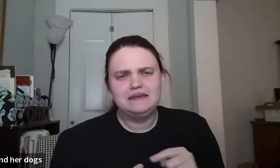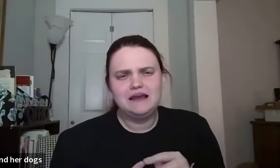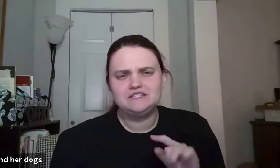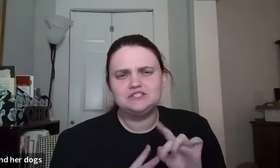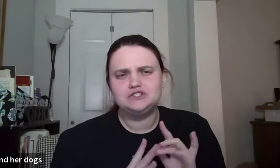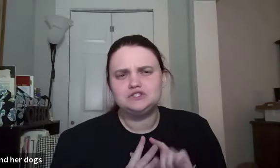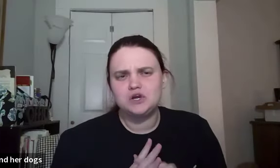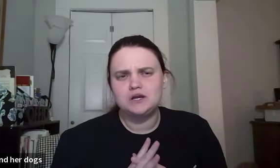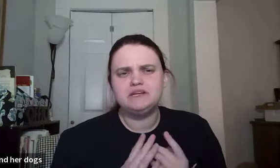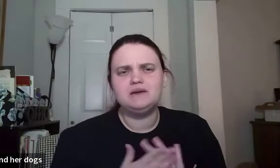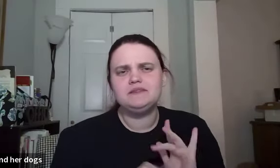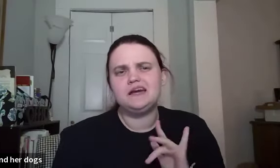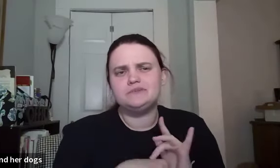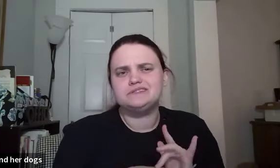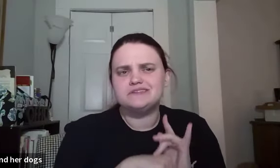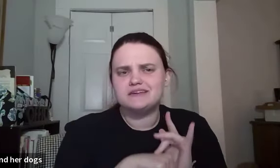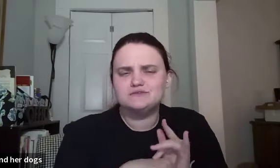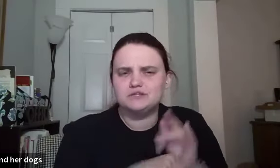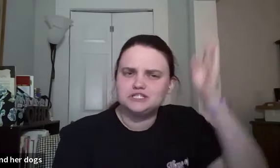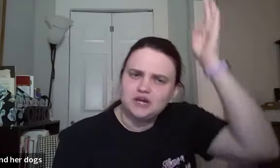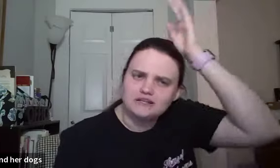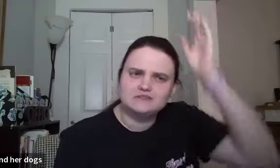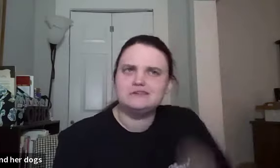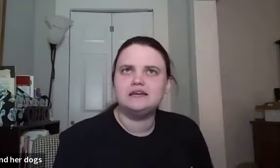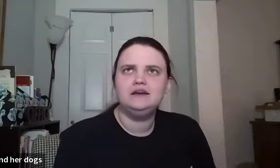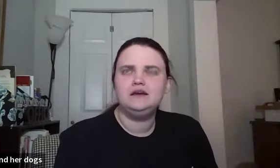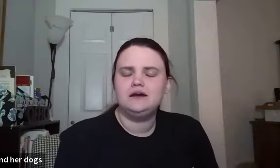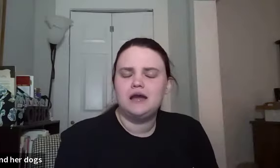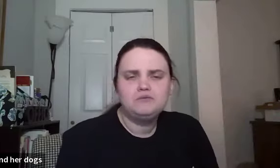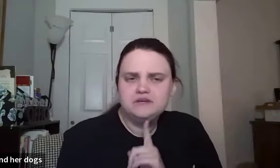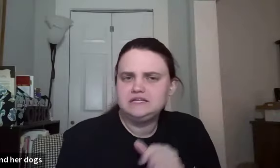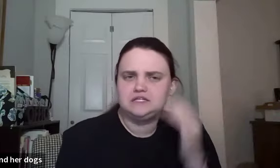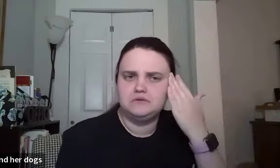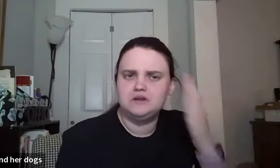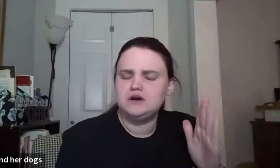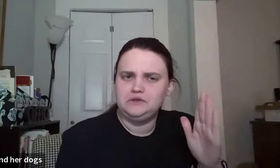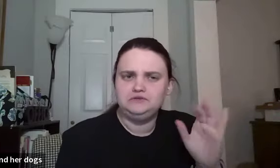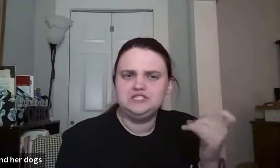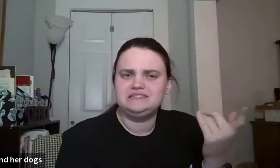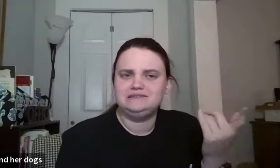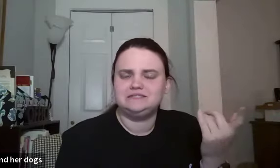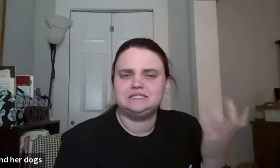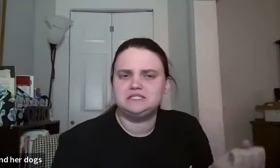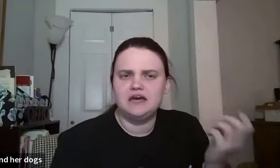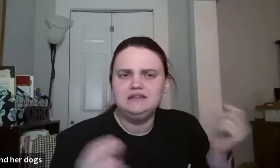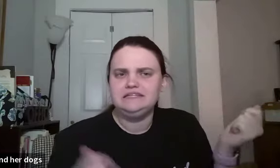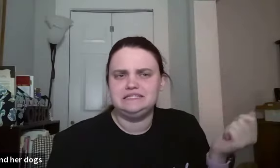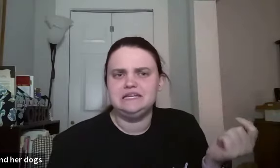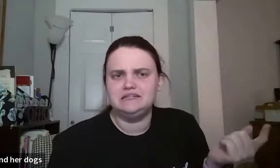I start becoming like obsessed with sharks? And they're like, I really don't know. You just suddenly did.